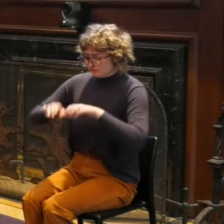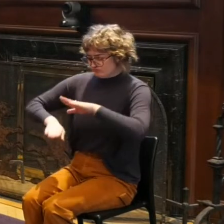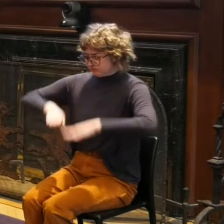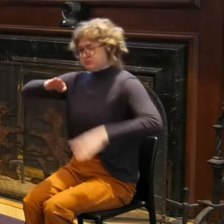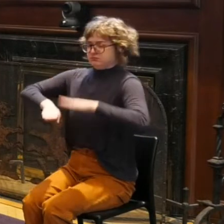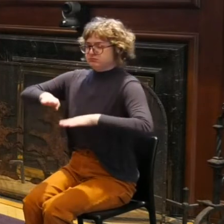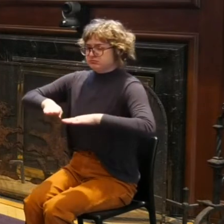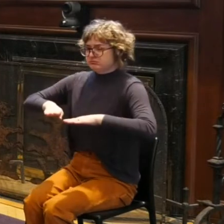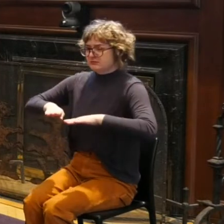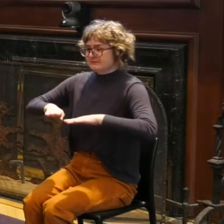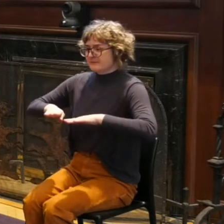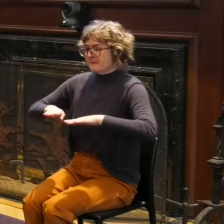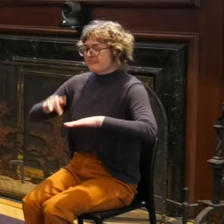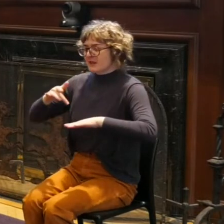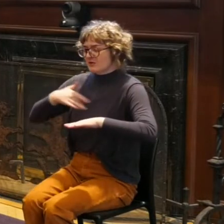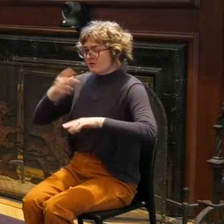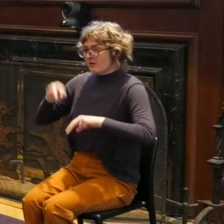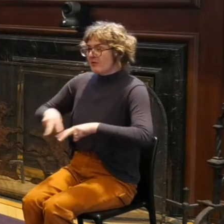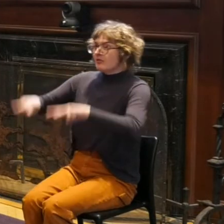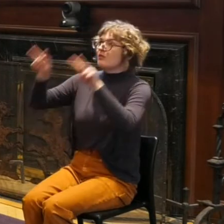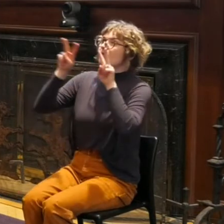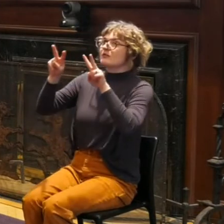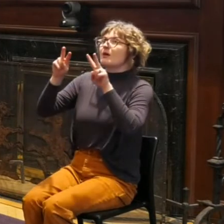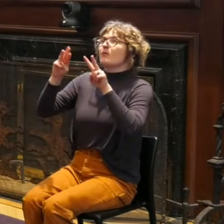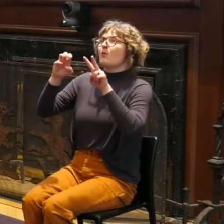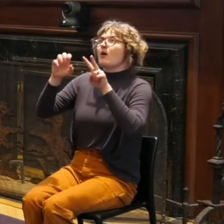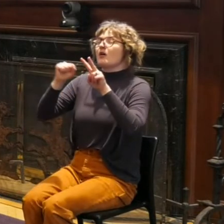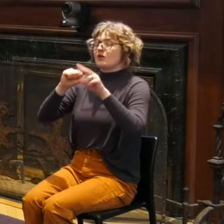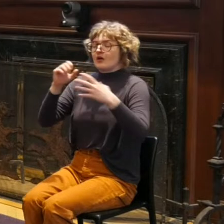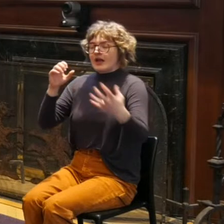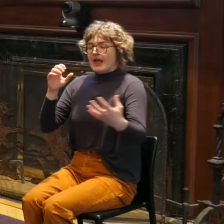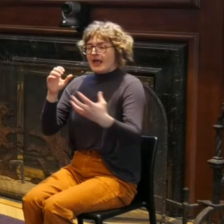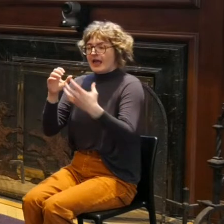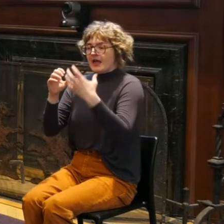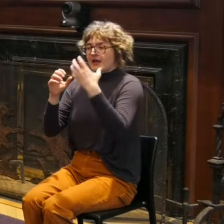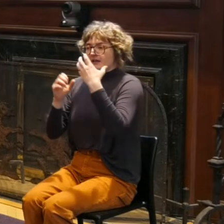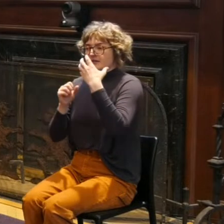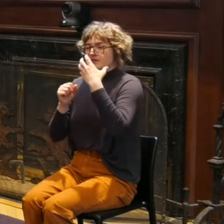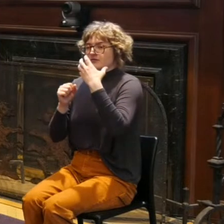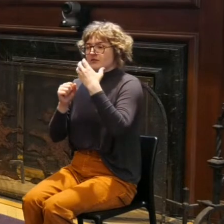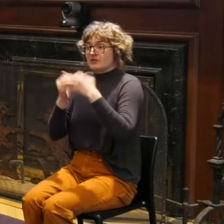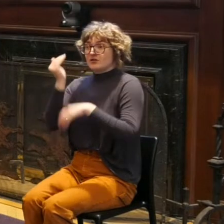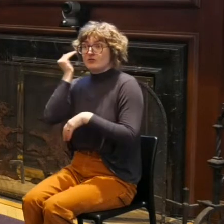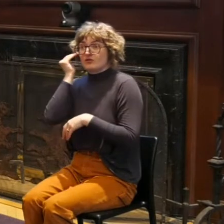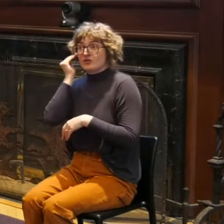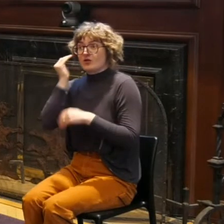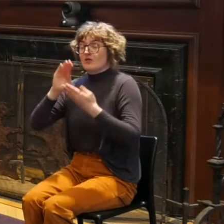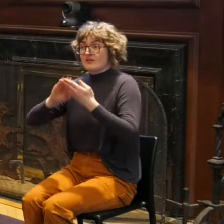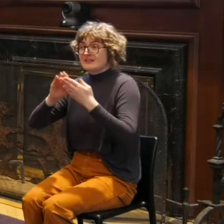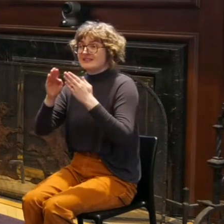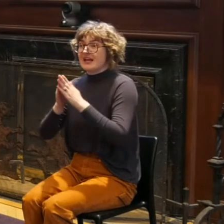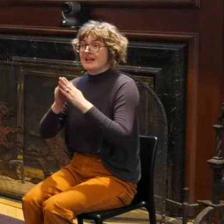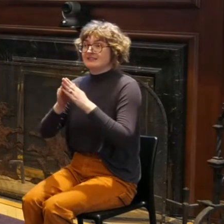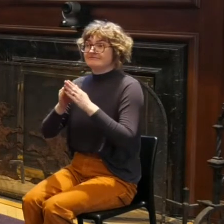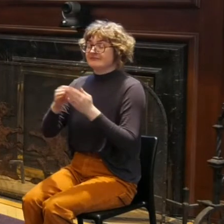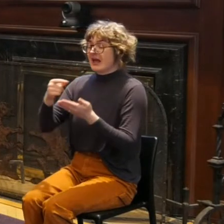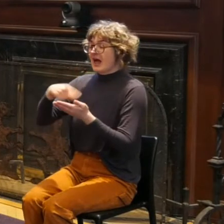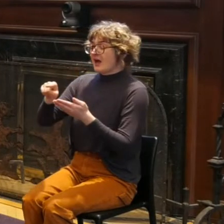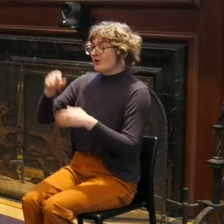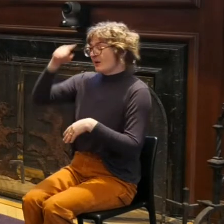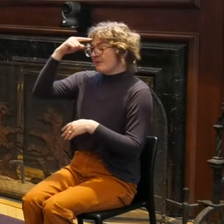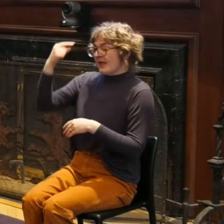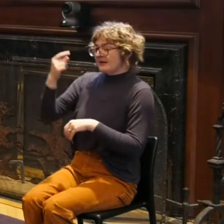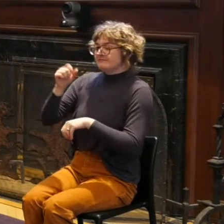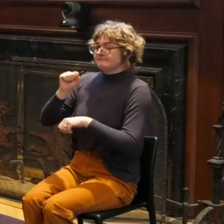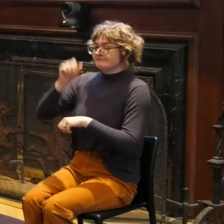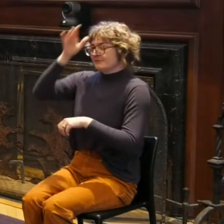you moved. You looked up at Walker, whose hand reached out to you. You knew the city hired black men with arrest